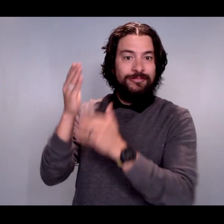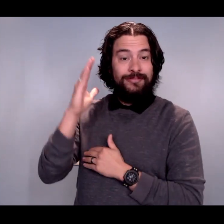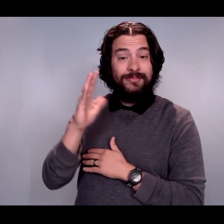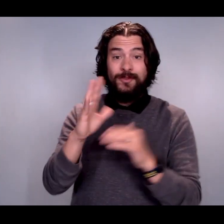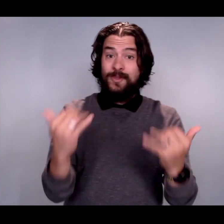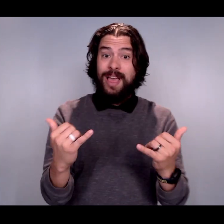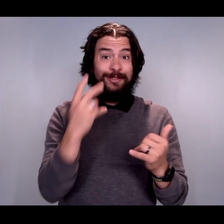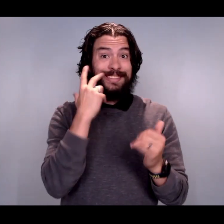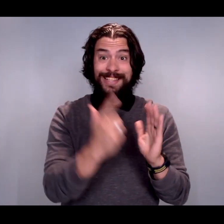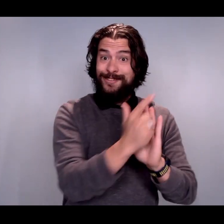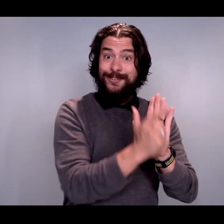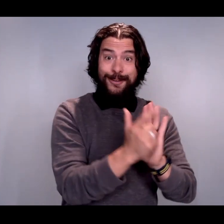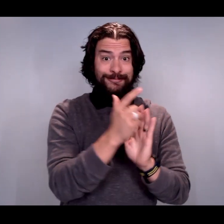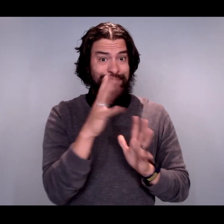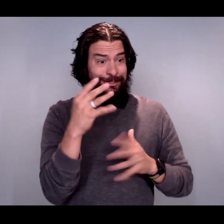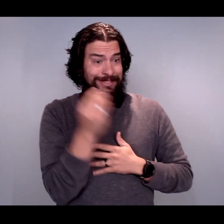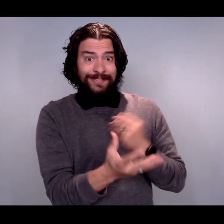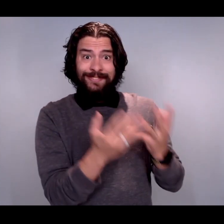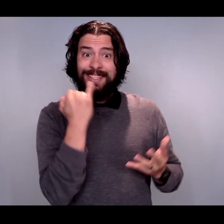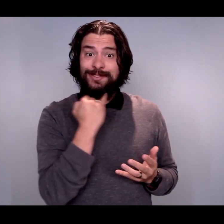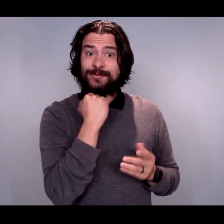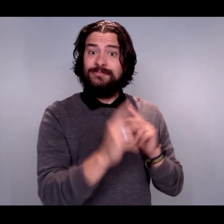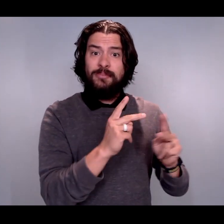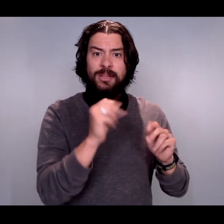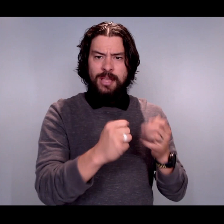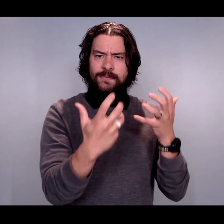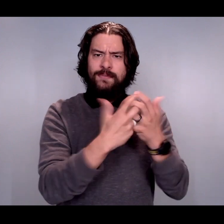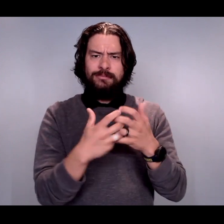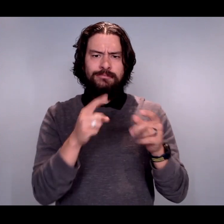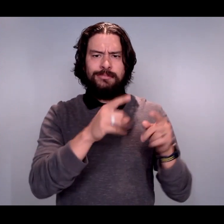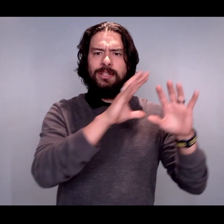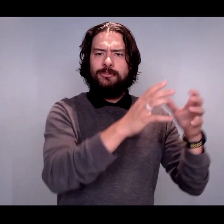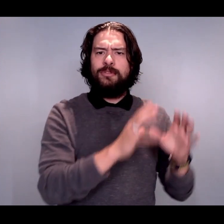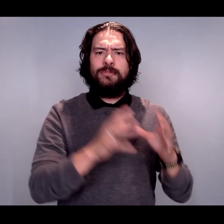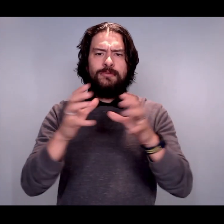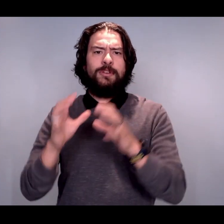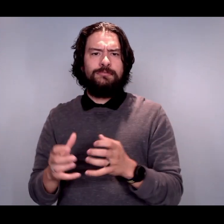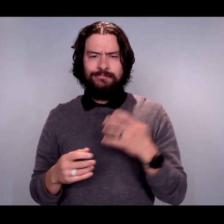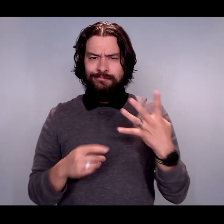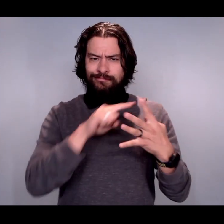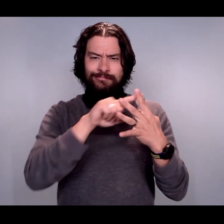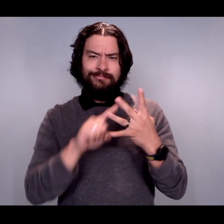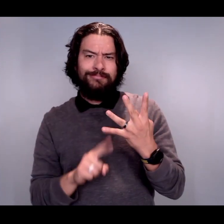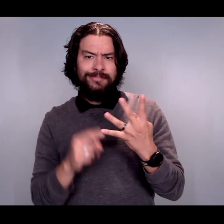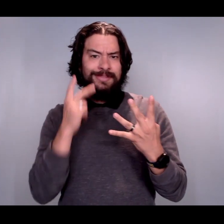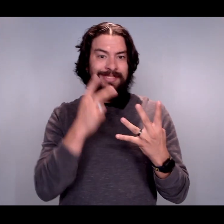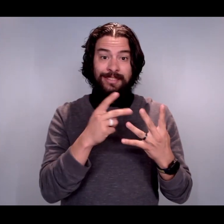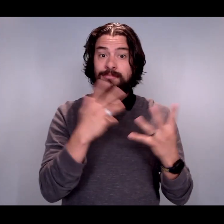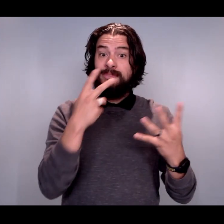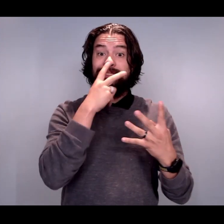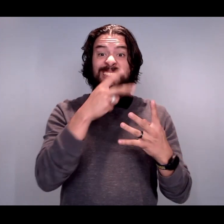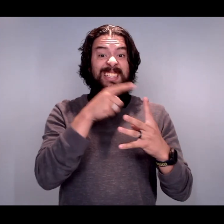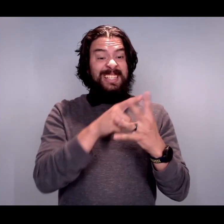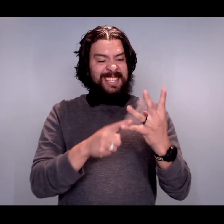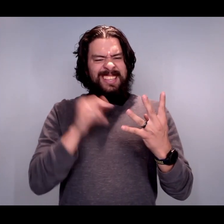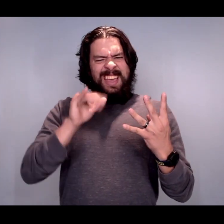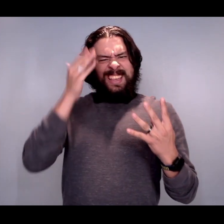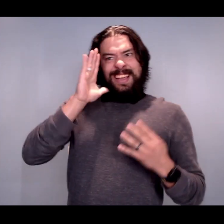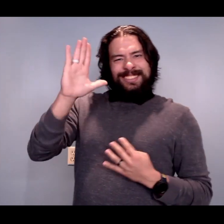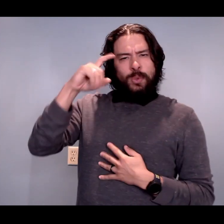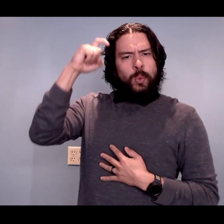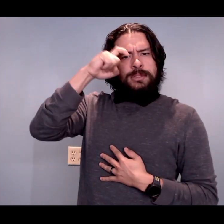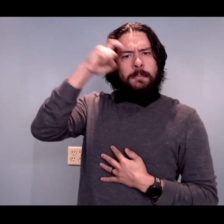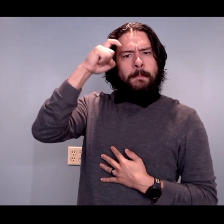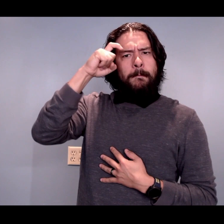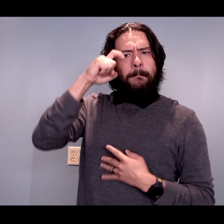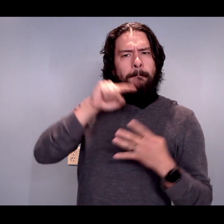to Israel can fit into those basic categories. Yes, and each category expresses a core ideal of God's wisdom.